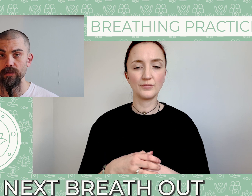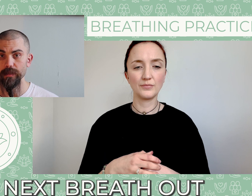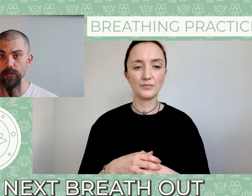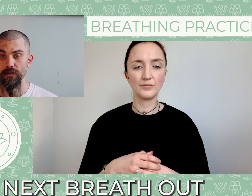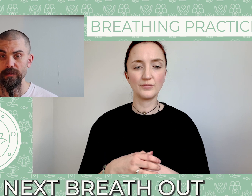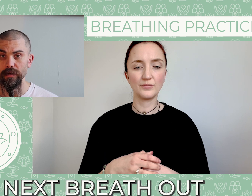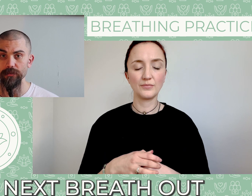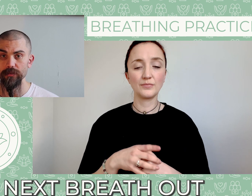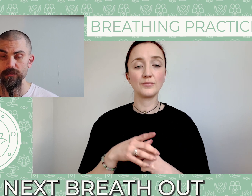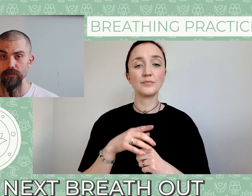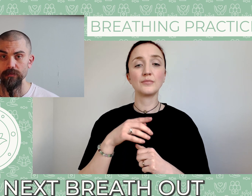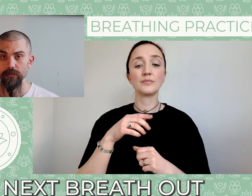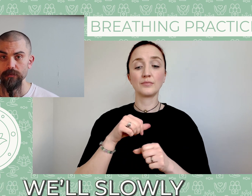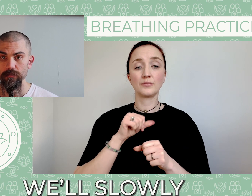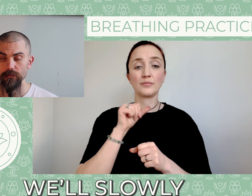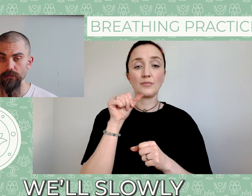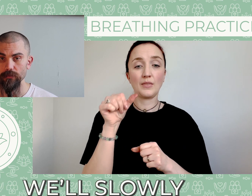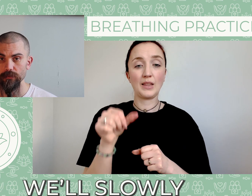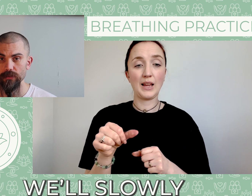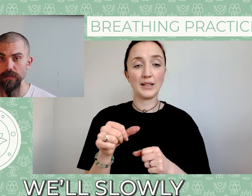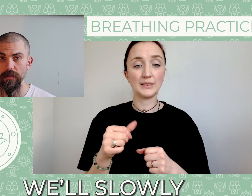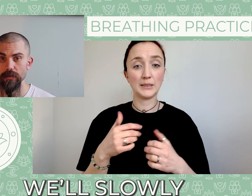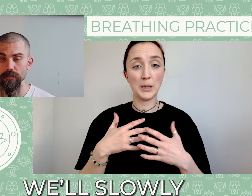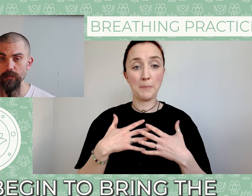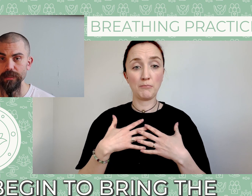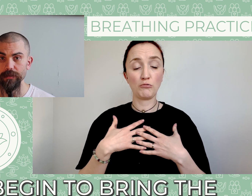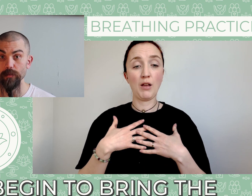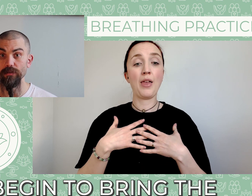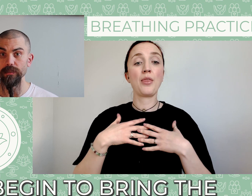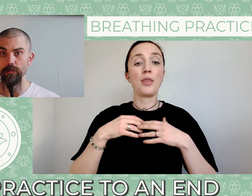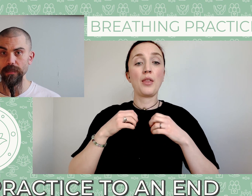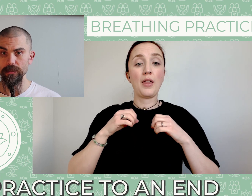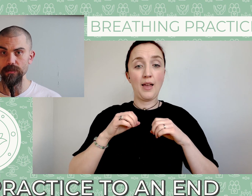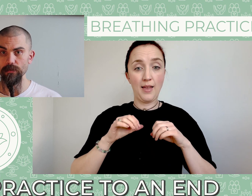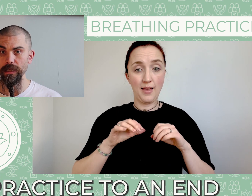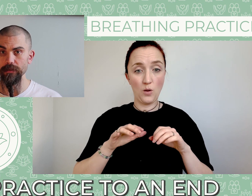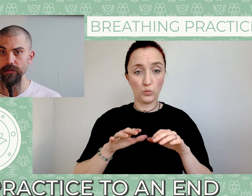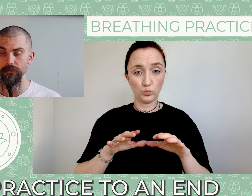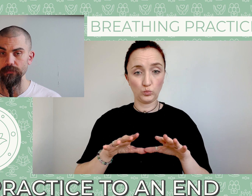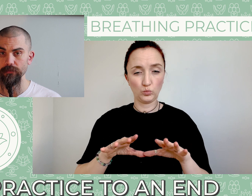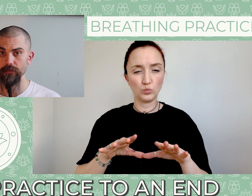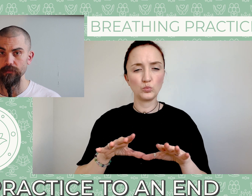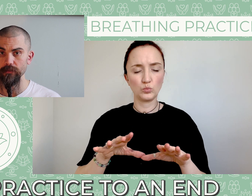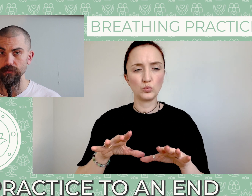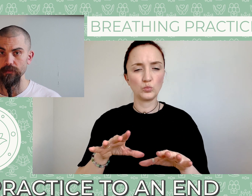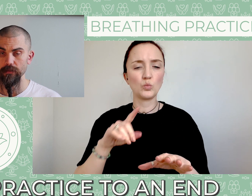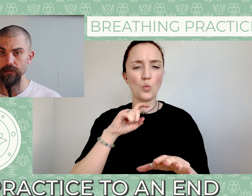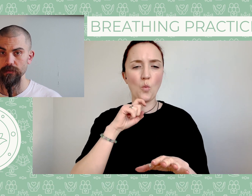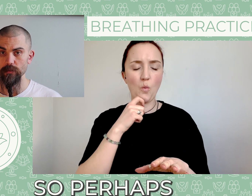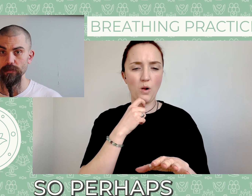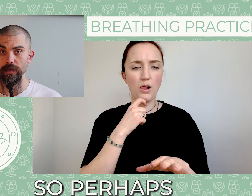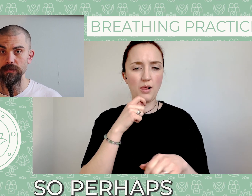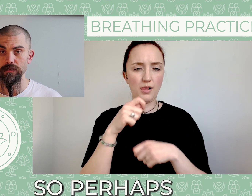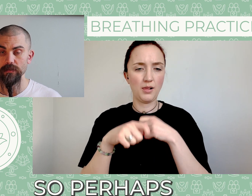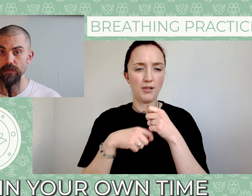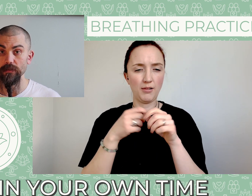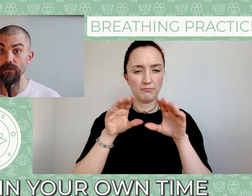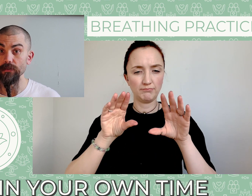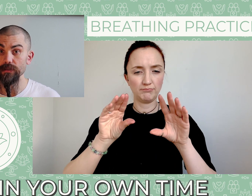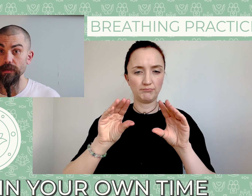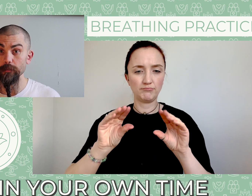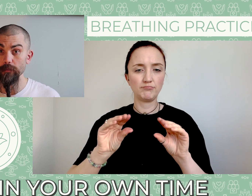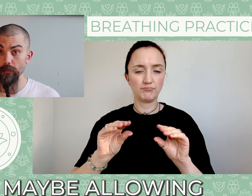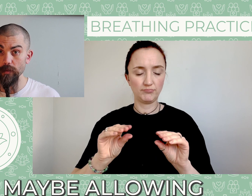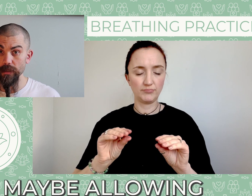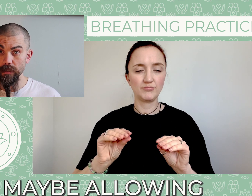At the end of the next breath out, we'll slowly begin to bring the practice to an end. So perhaps in